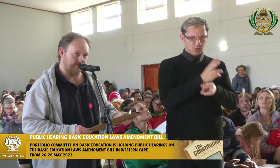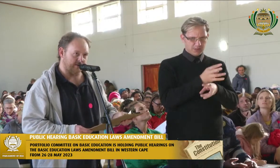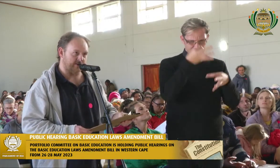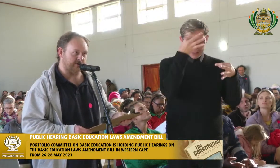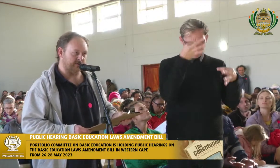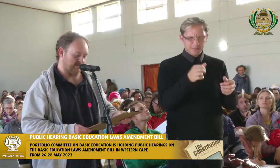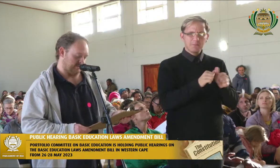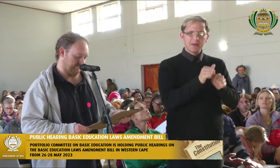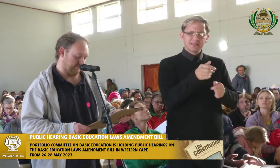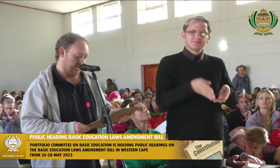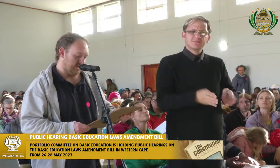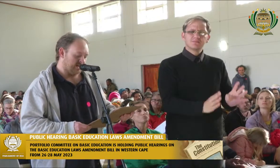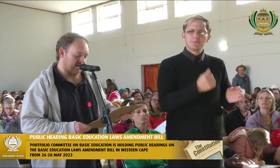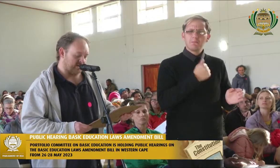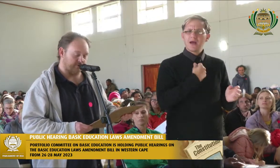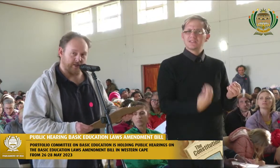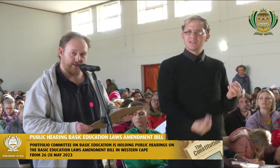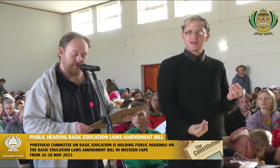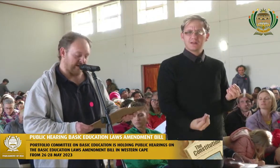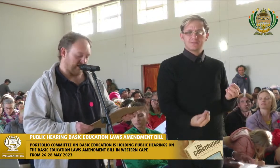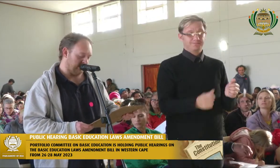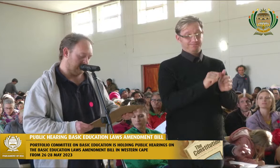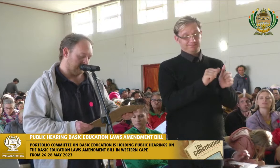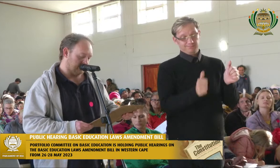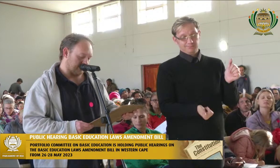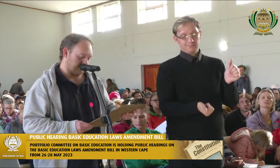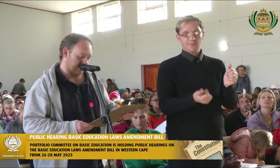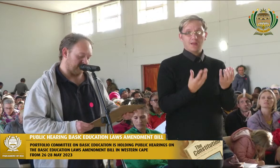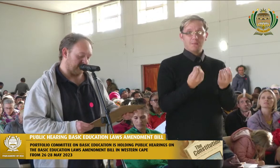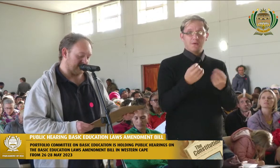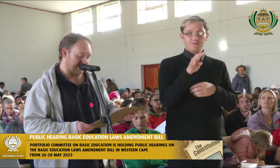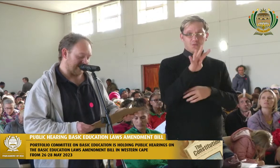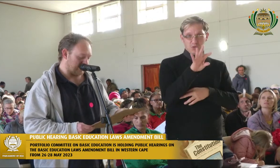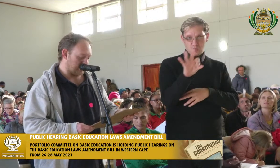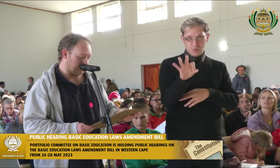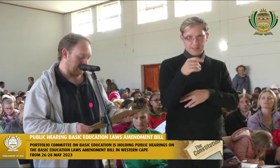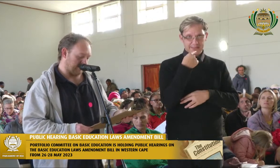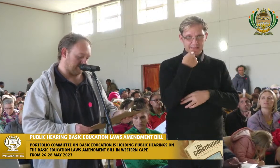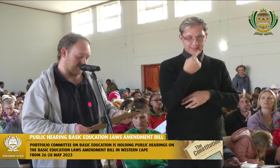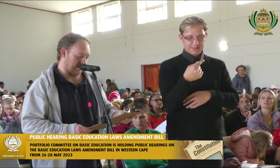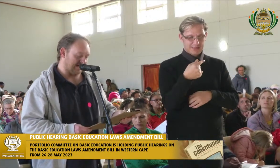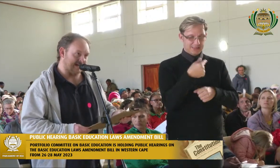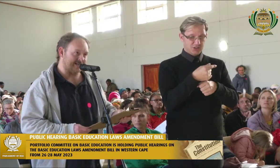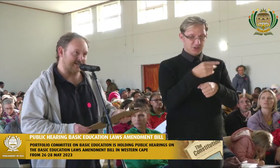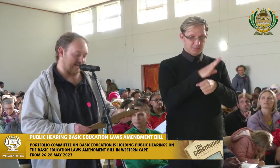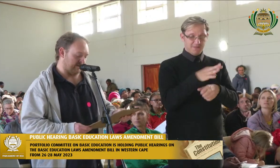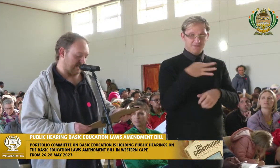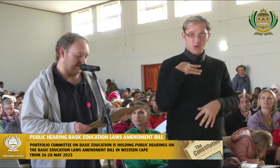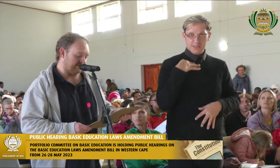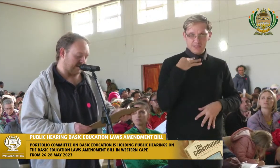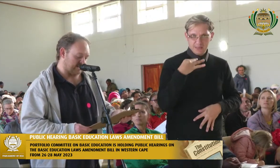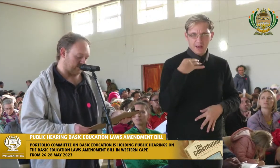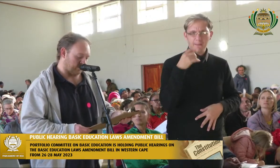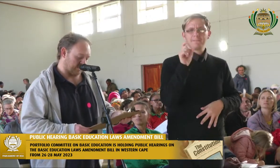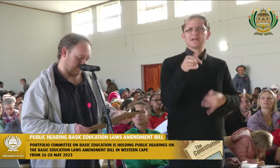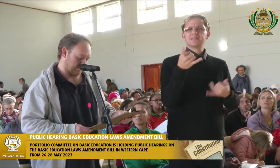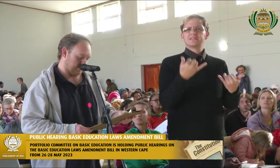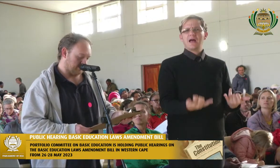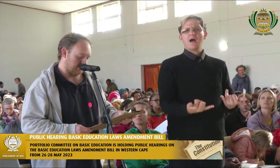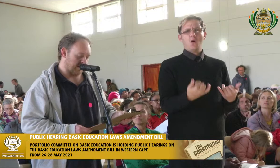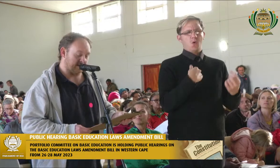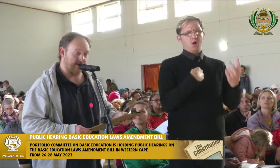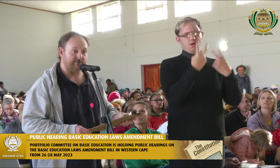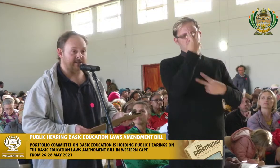best suited for their children. Section 43 subjects volunteer SGB members to unnecessarily invasive